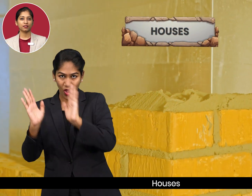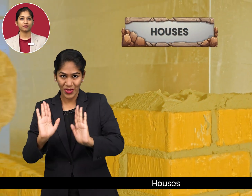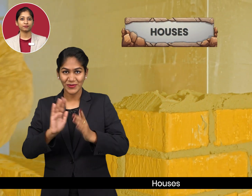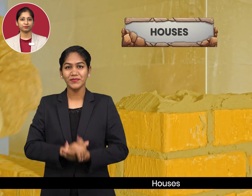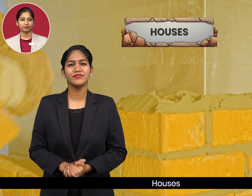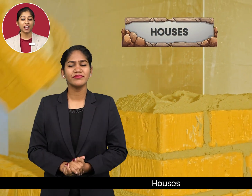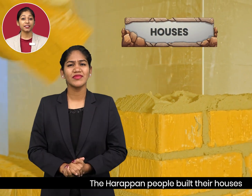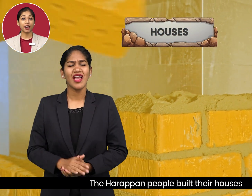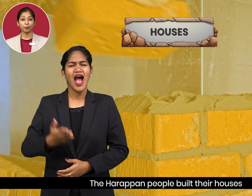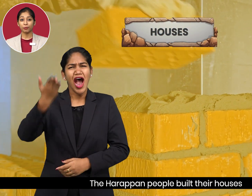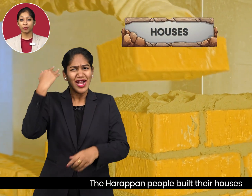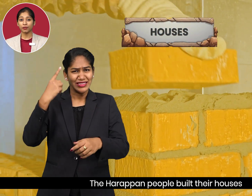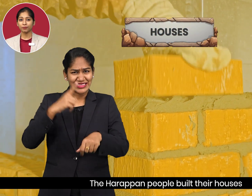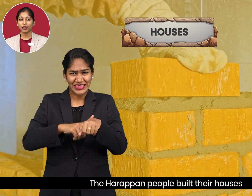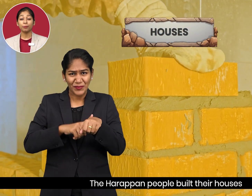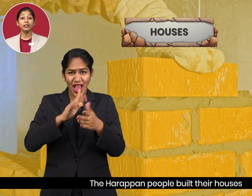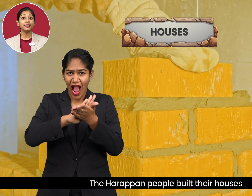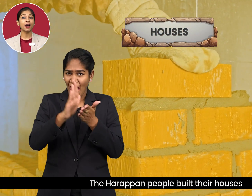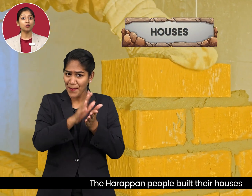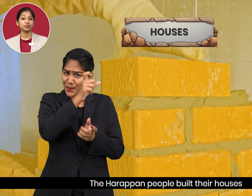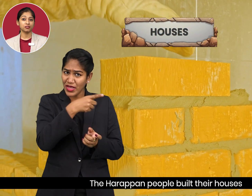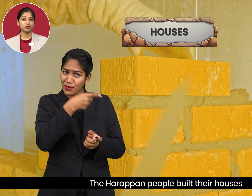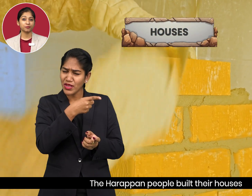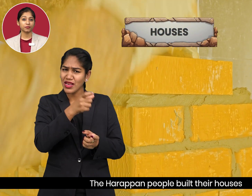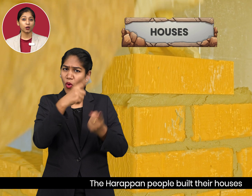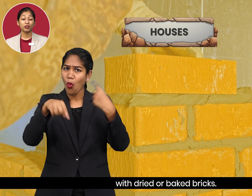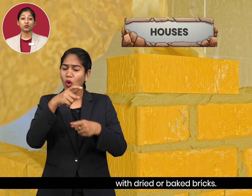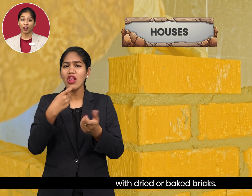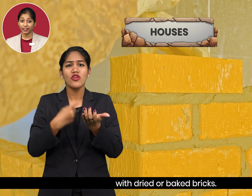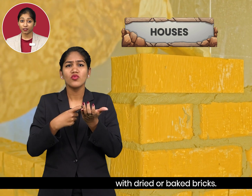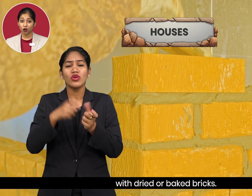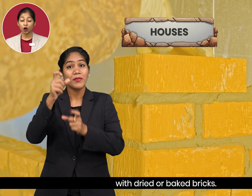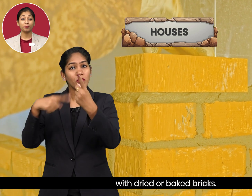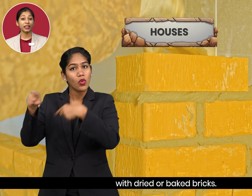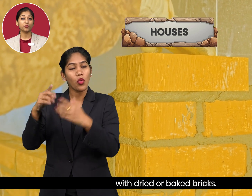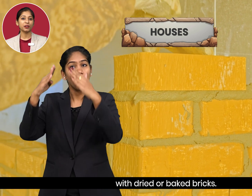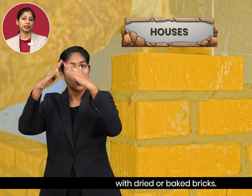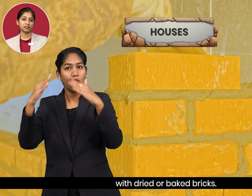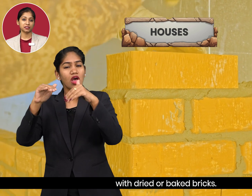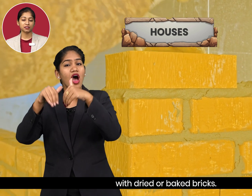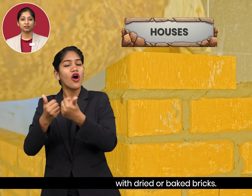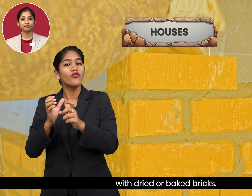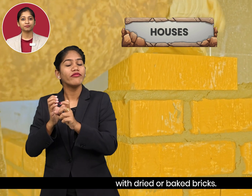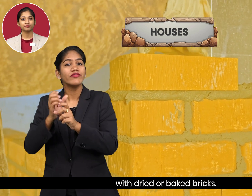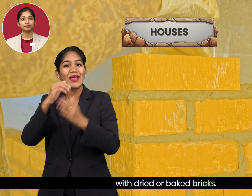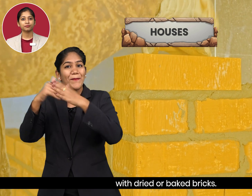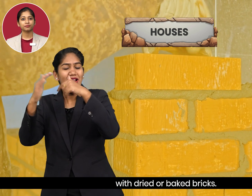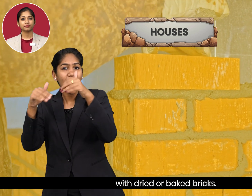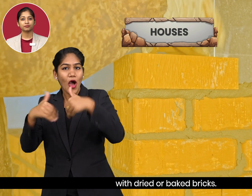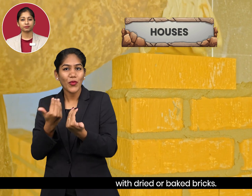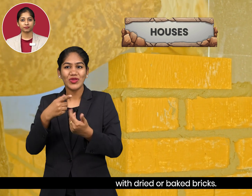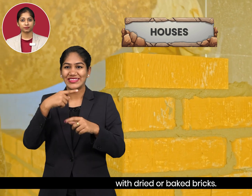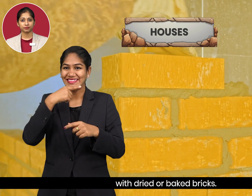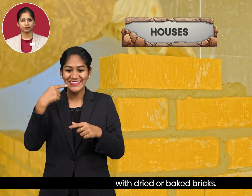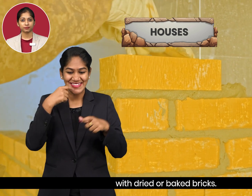Houses. The Harappan people built their houses with dried or baked bricks.